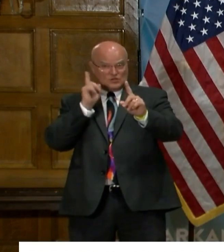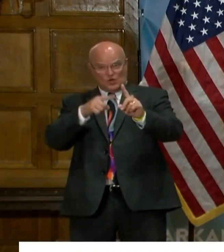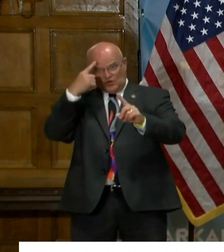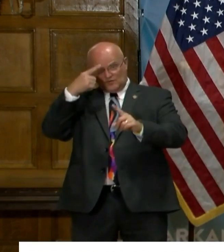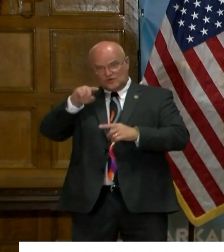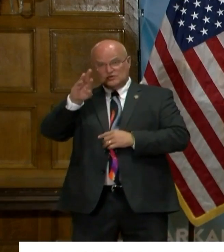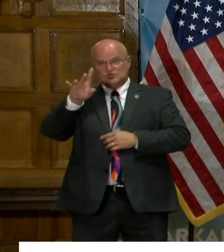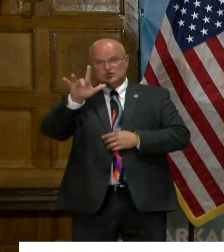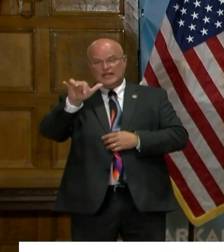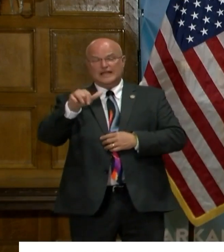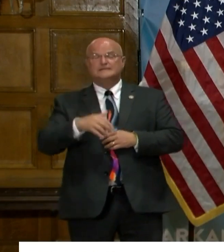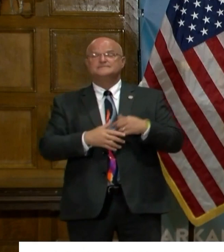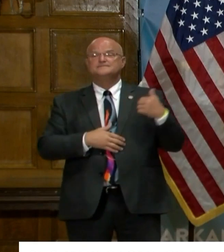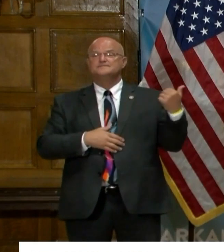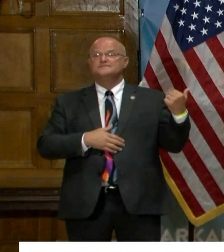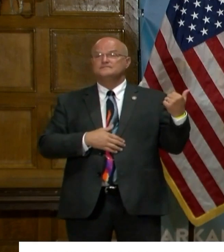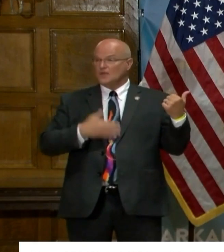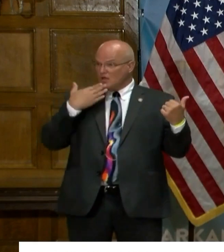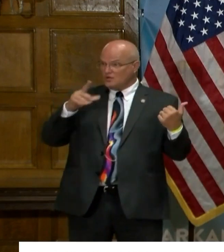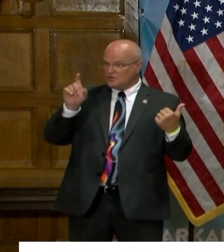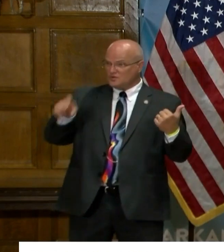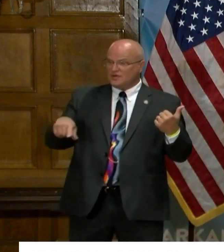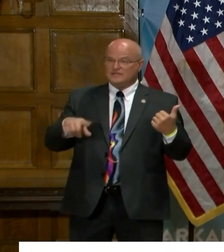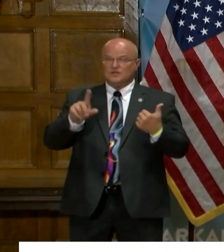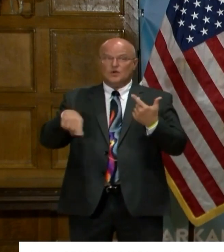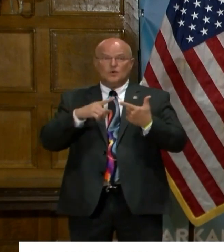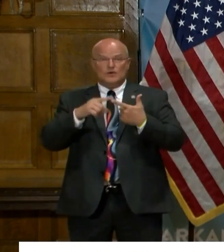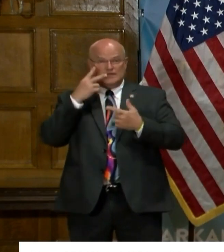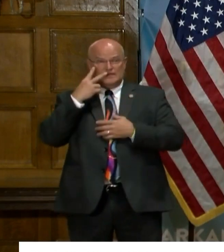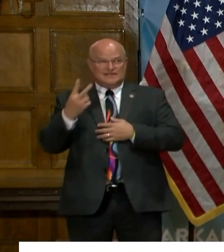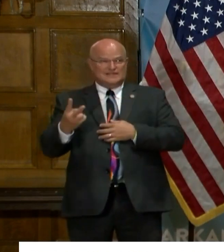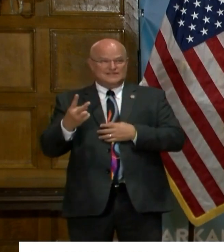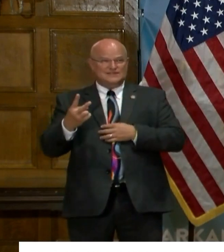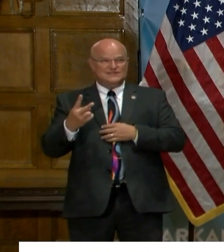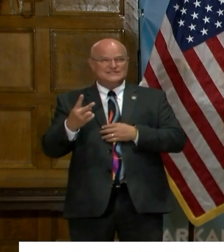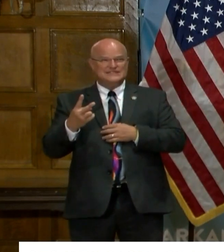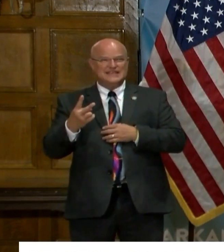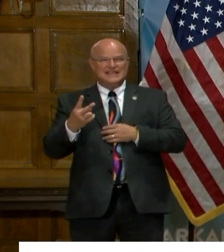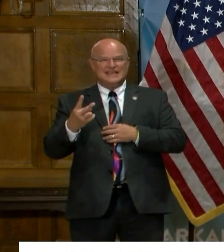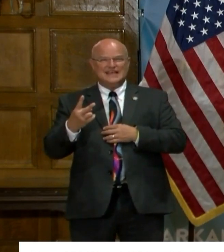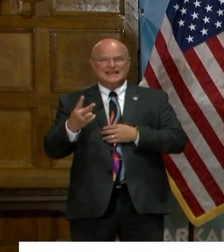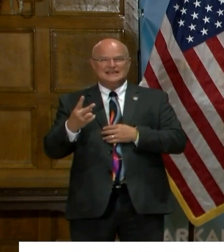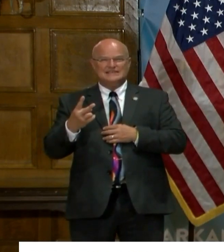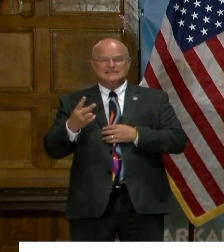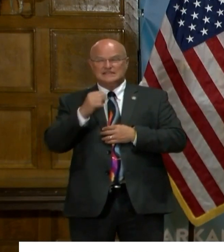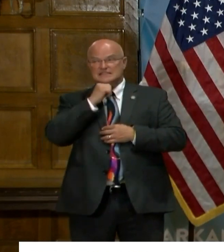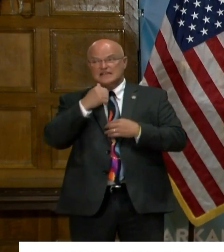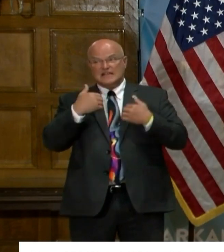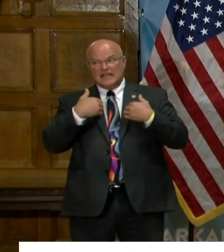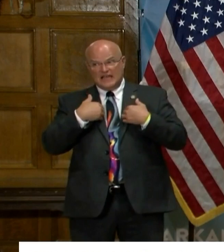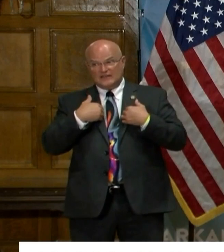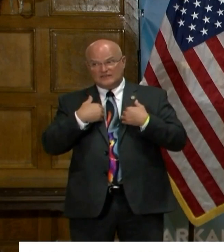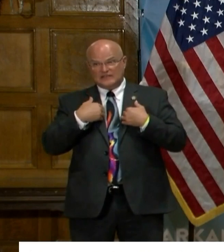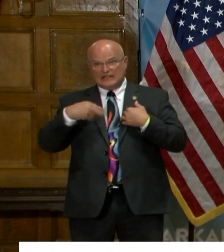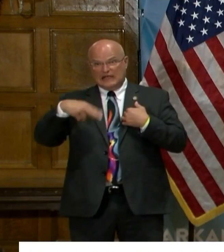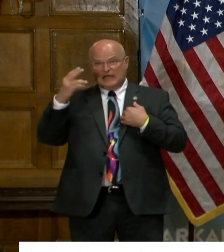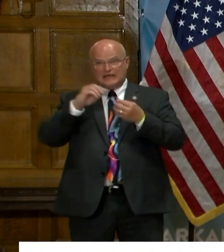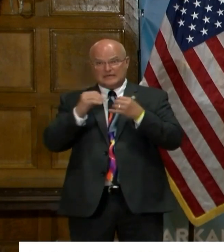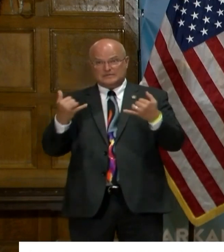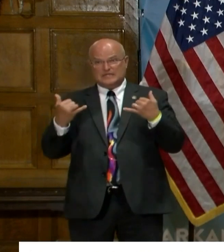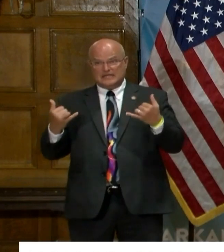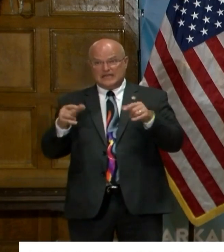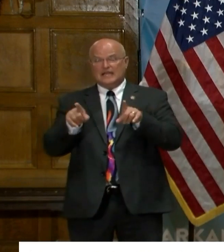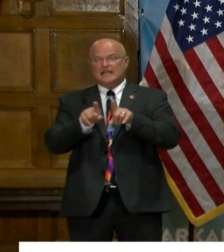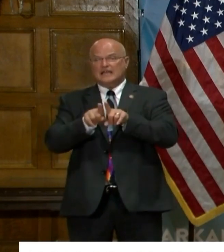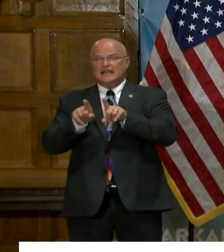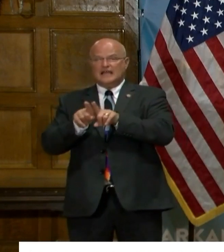for July? That's a good question. Whenever you see us not having as high a number today